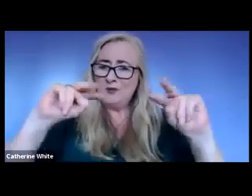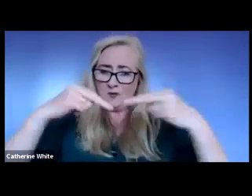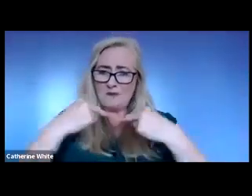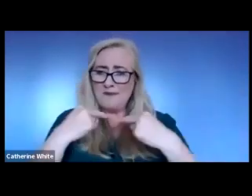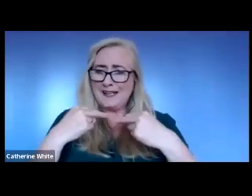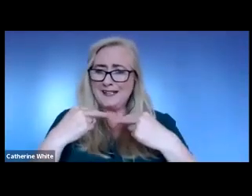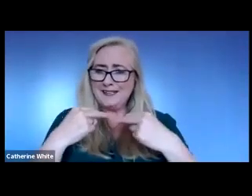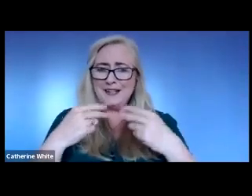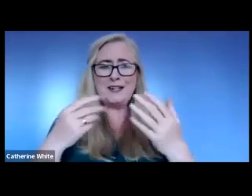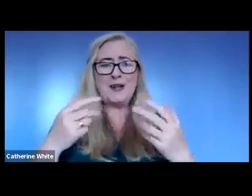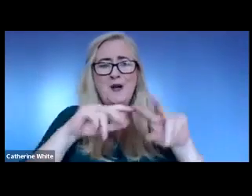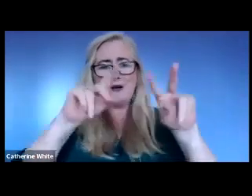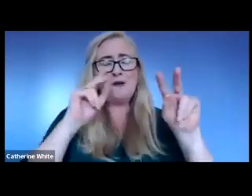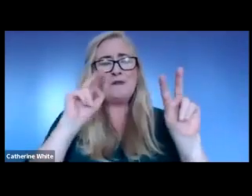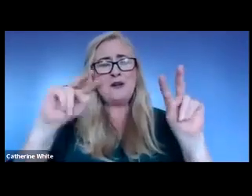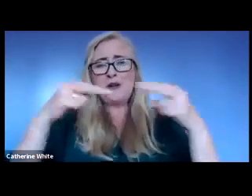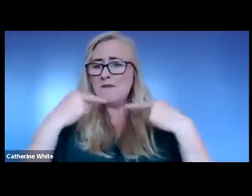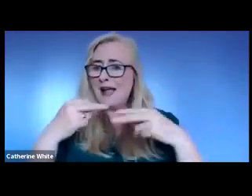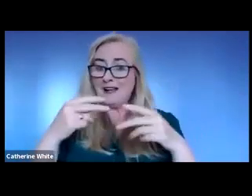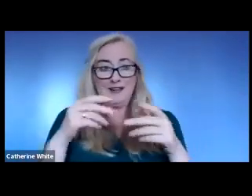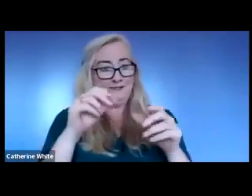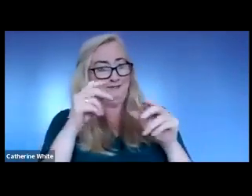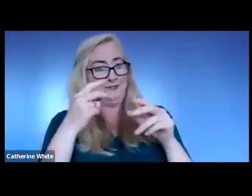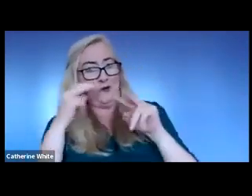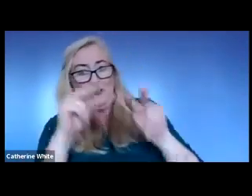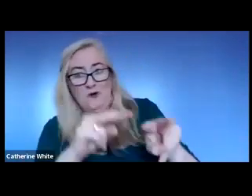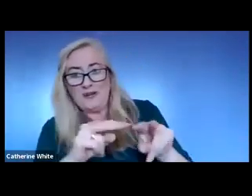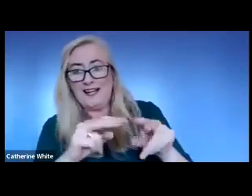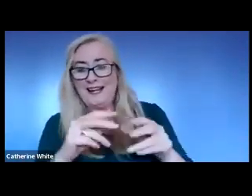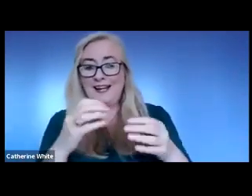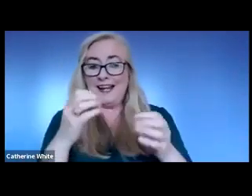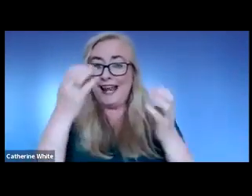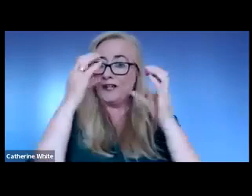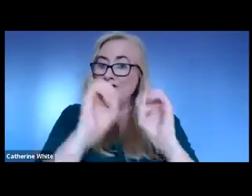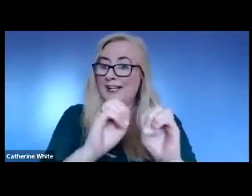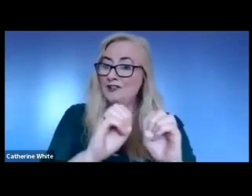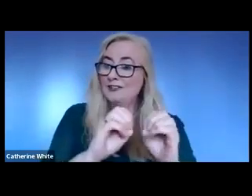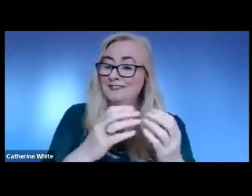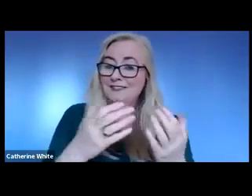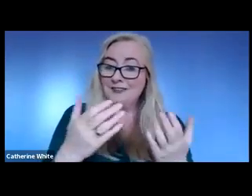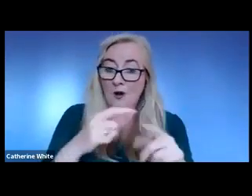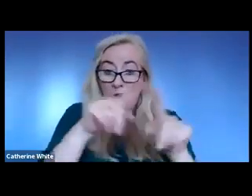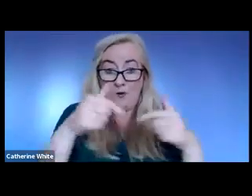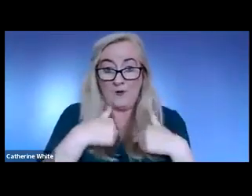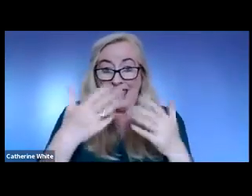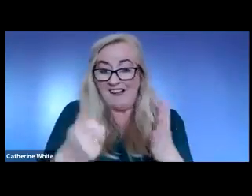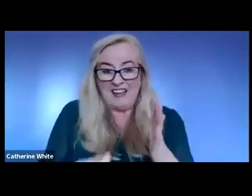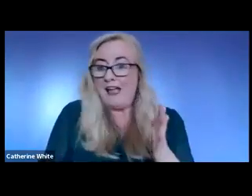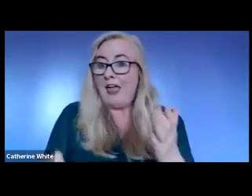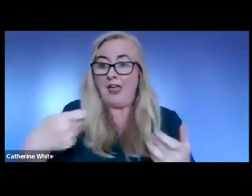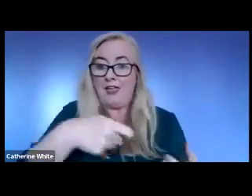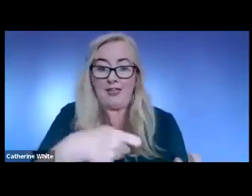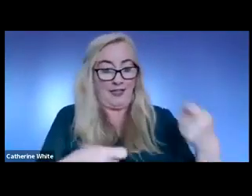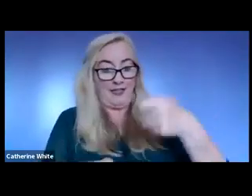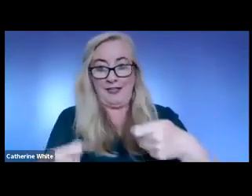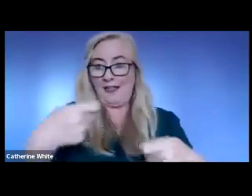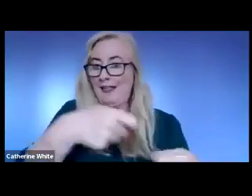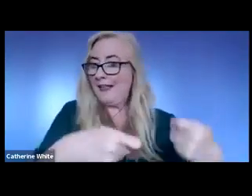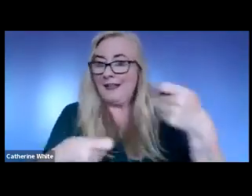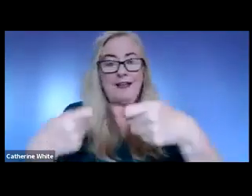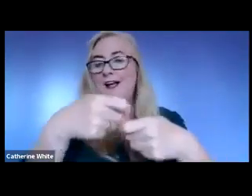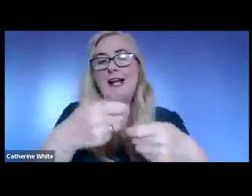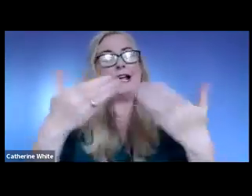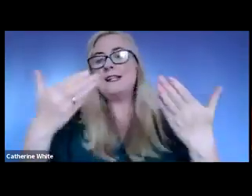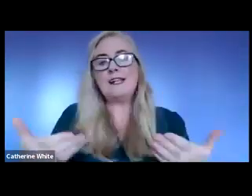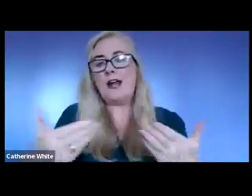more intersectional view of education from the center. We have been adding on for too long. It's now an opportunity